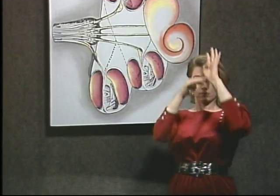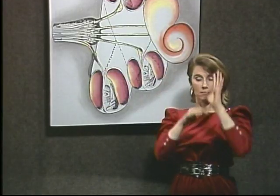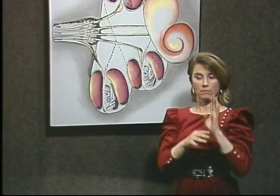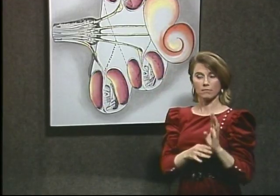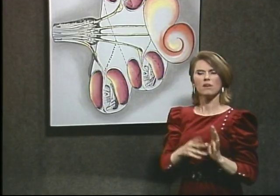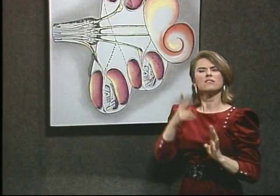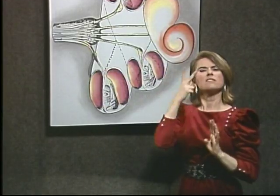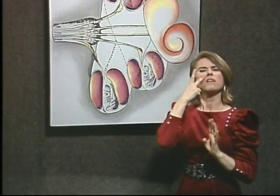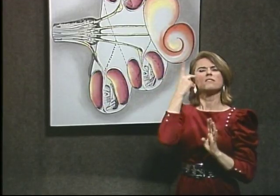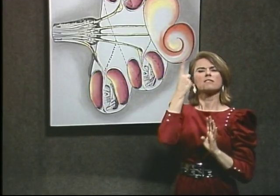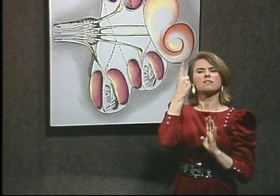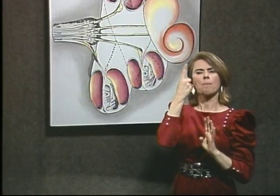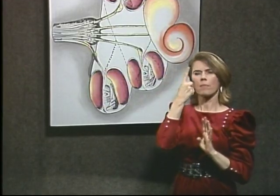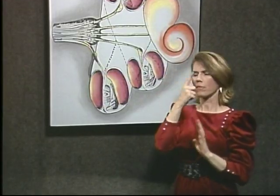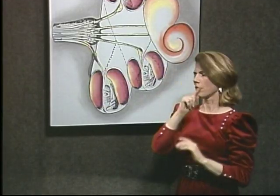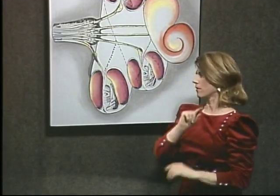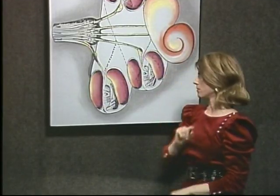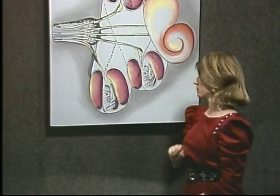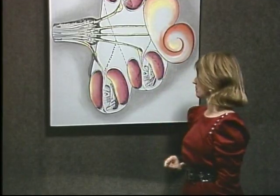throughout the cochlea.